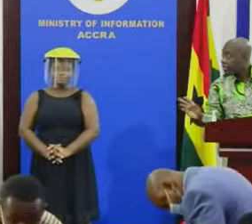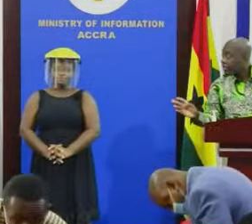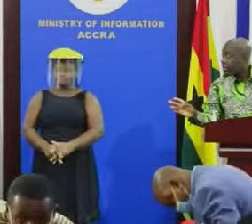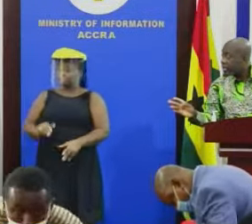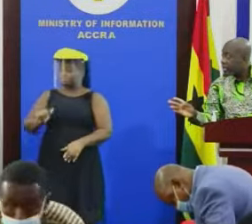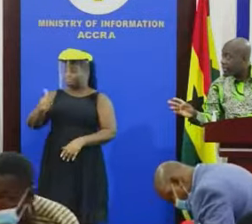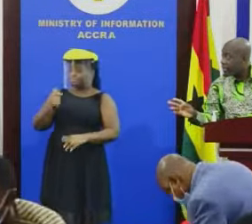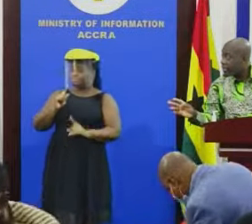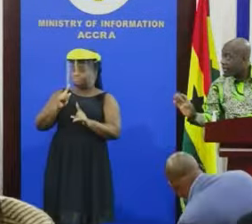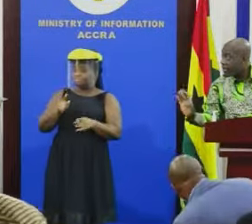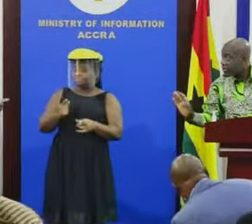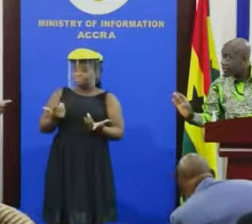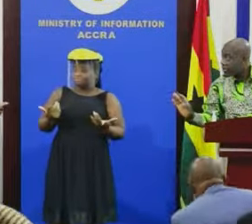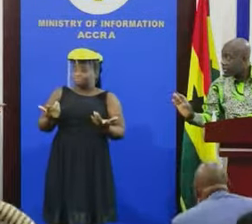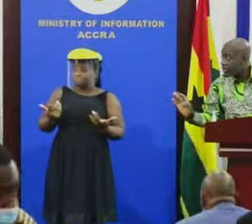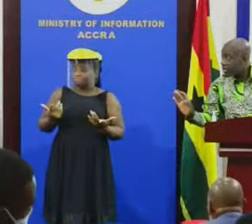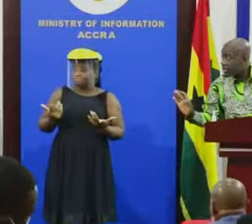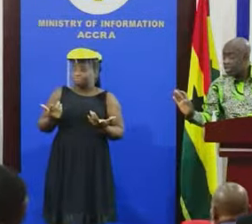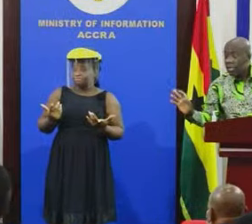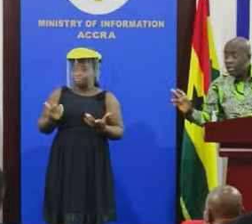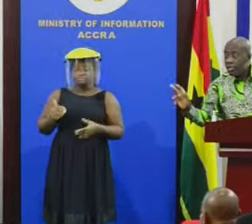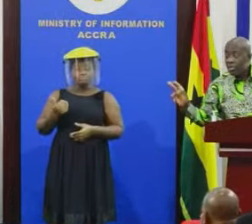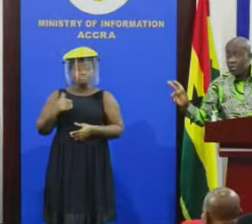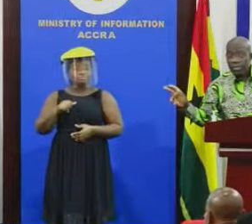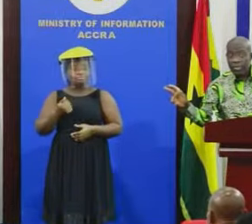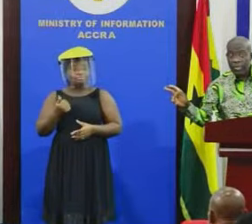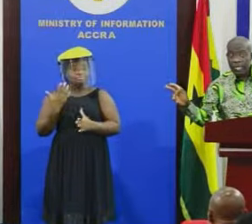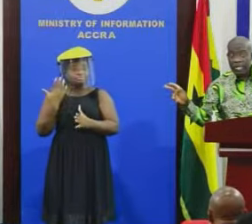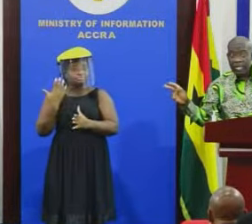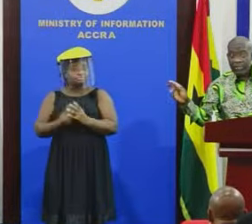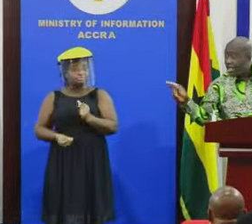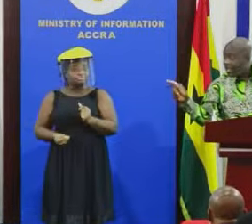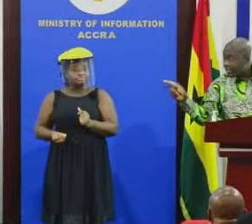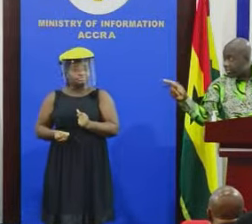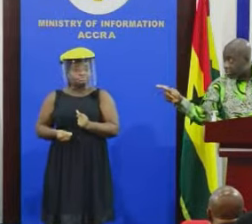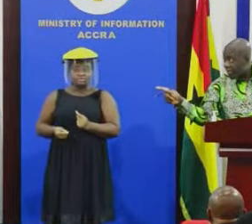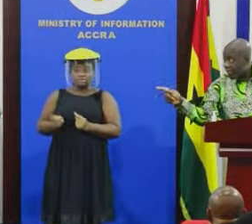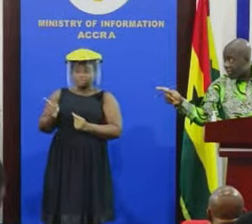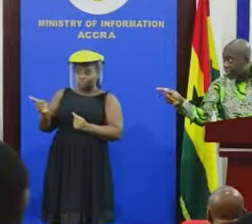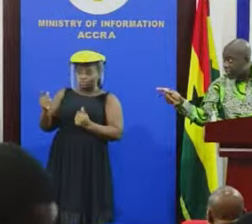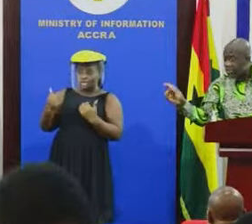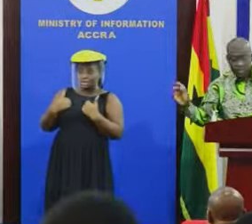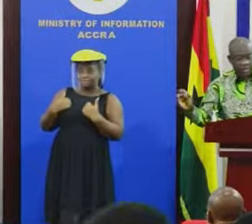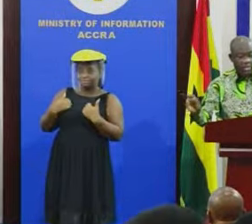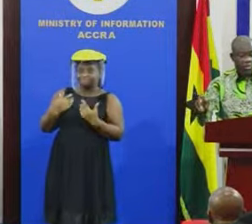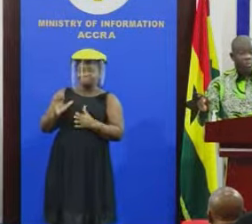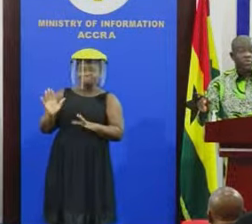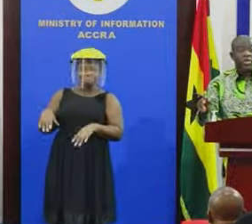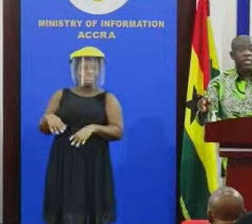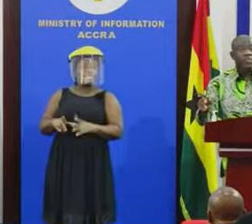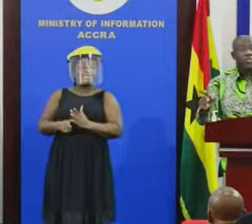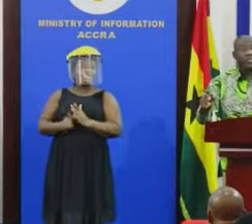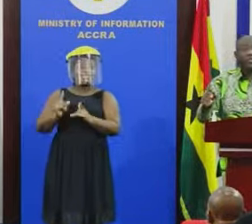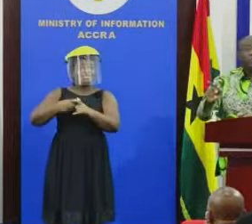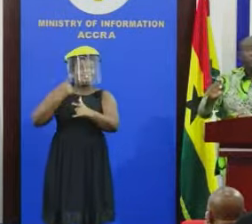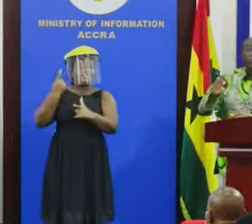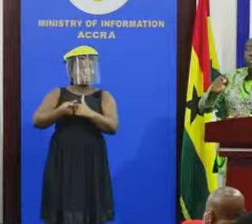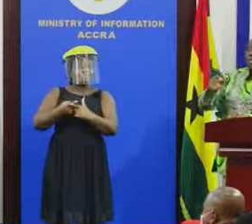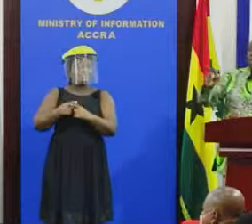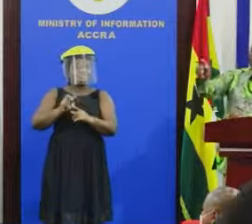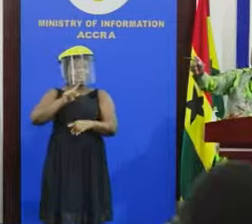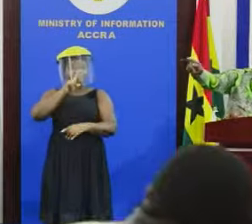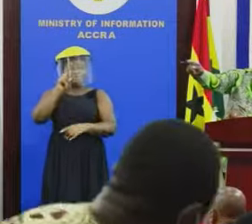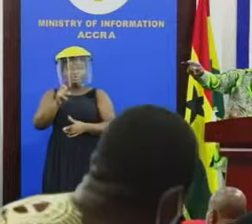Are there any further answers you have for us? Is there something we have skipped? No, are there any further answers you have for us? No. Then we'll move to the next batch of